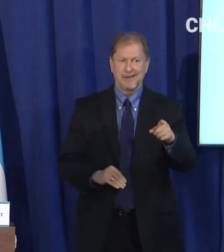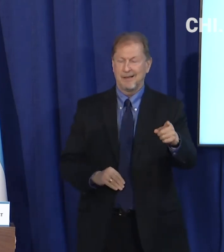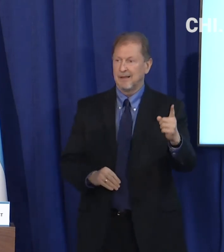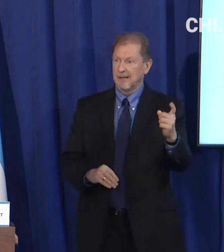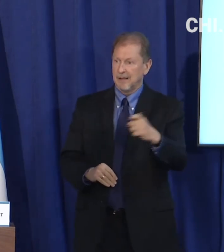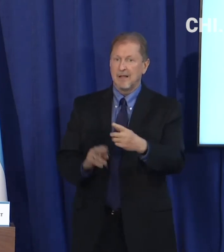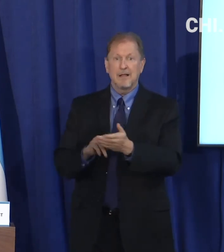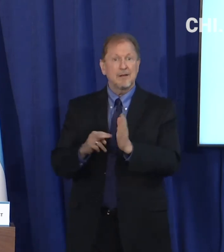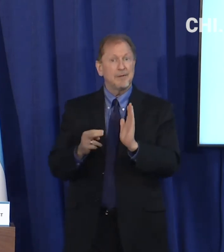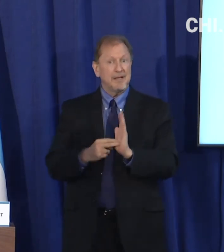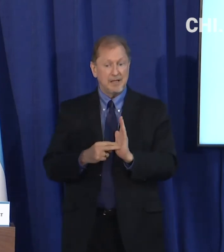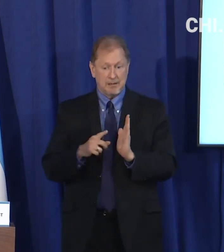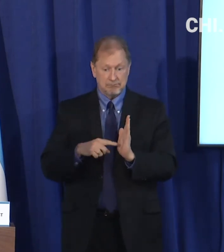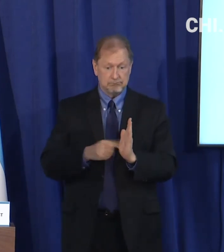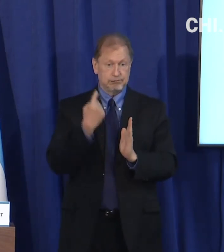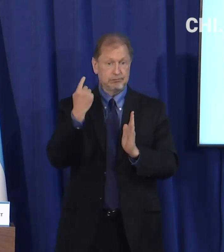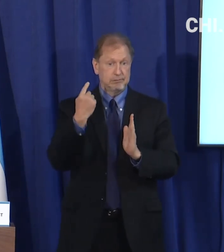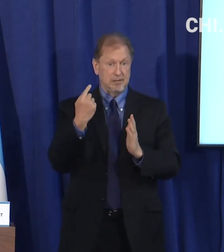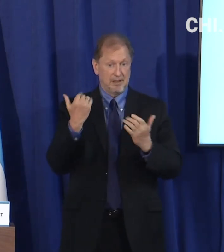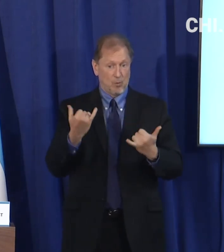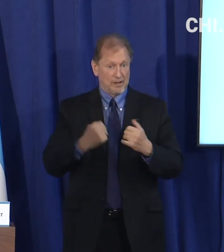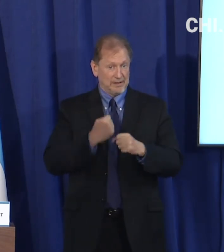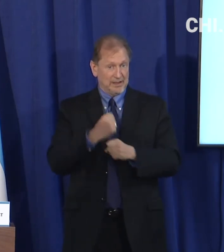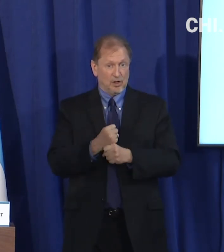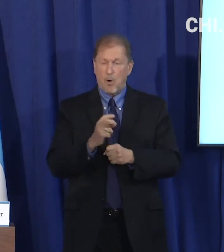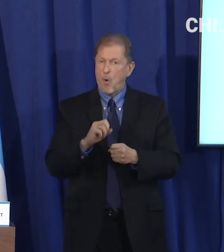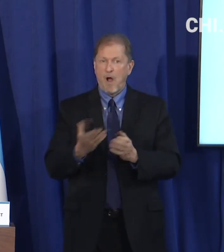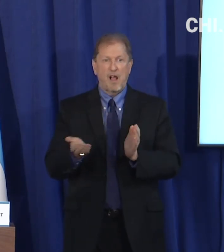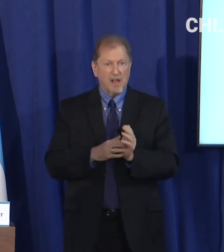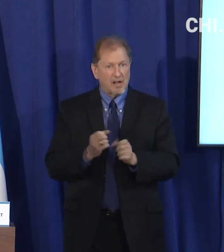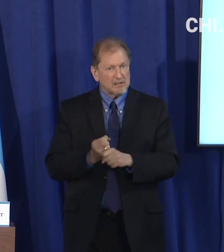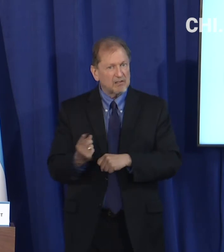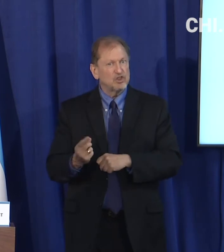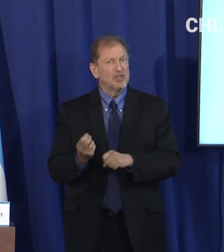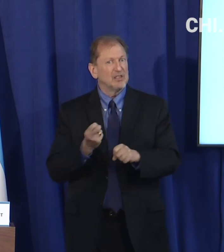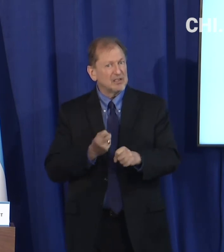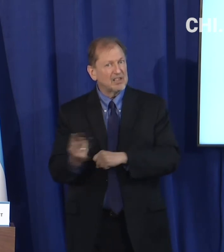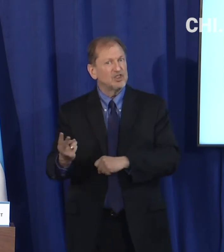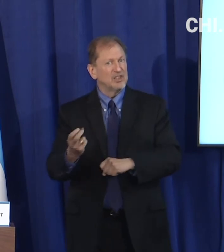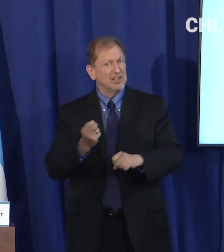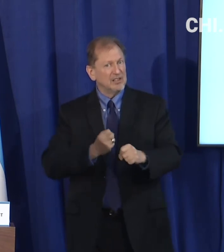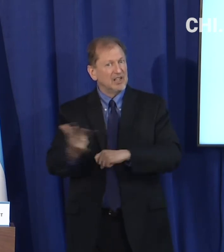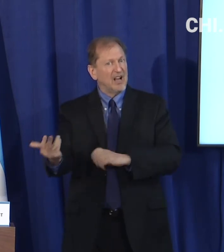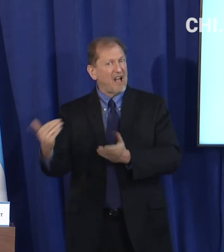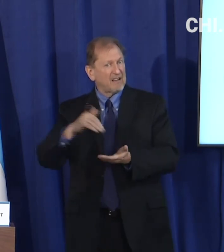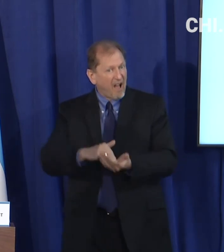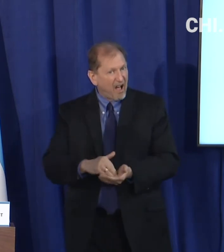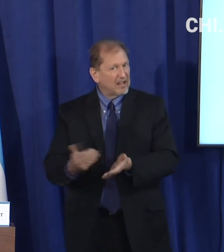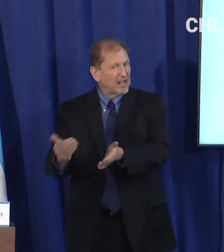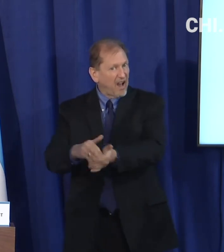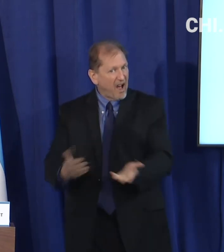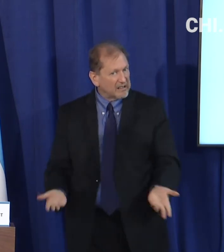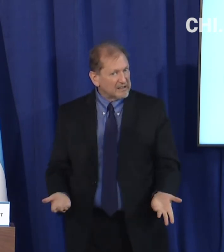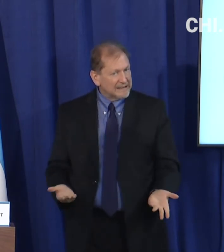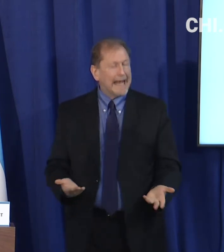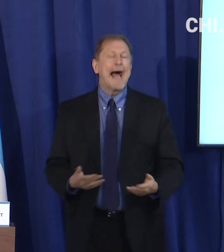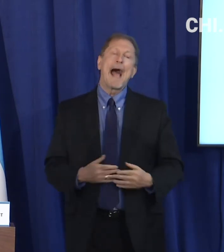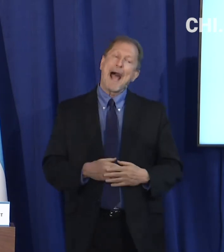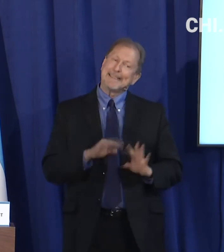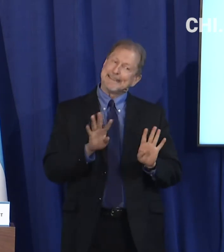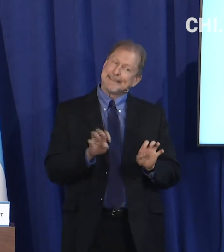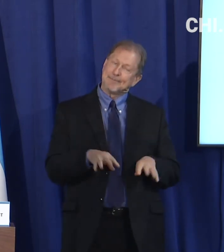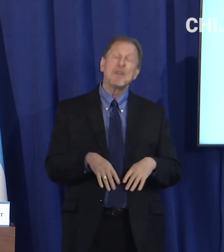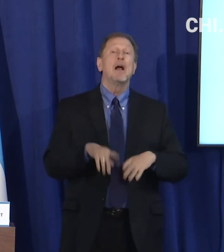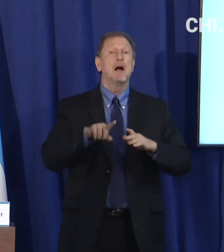year? Or is it one and done? Yeah, we don't know yet. We know that there will be certainly 2 doses of vaccine initially.